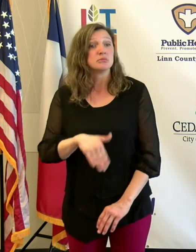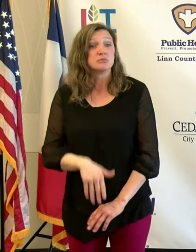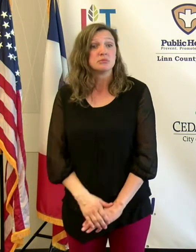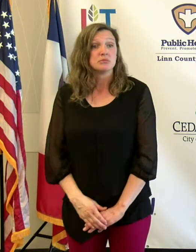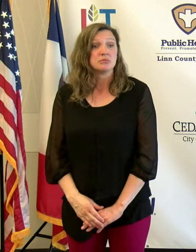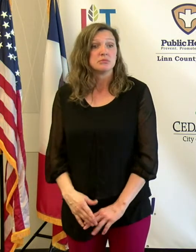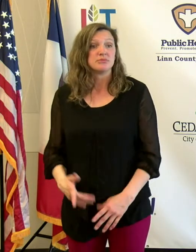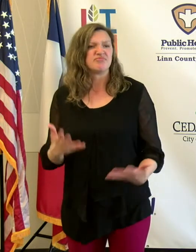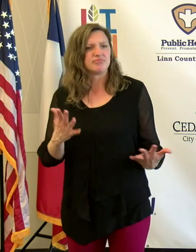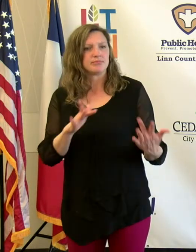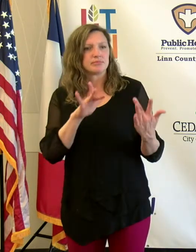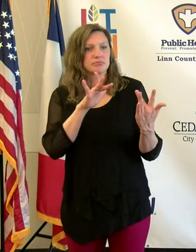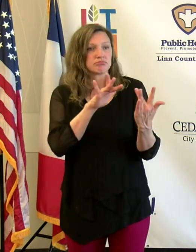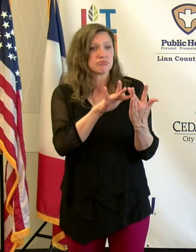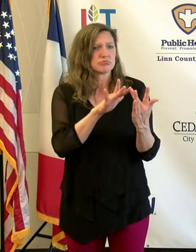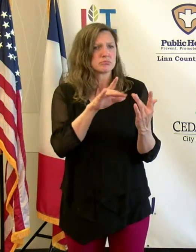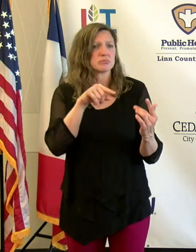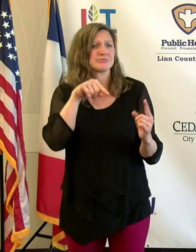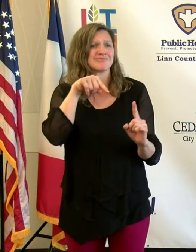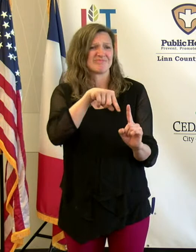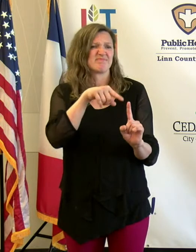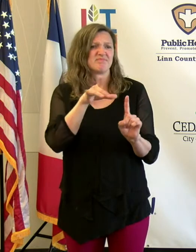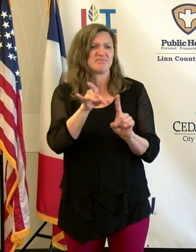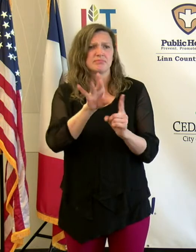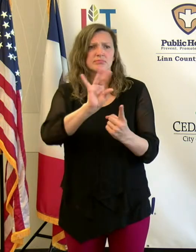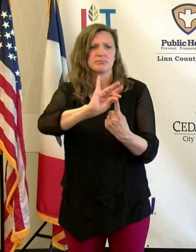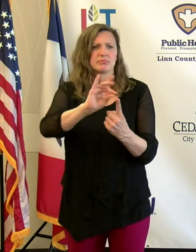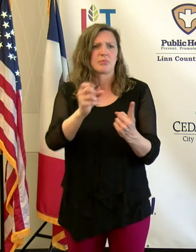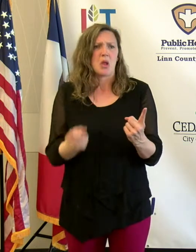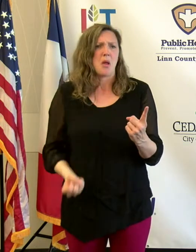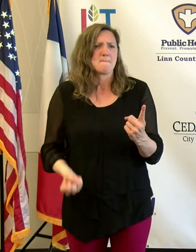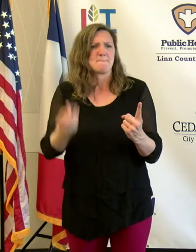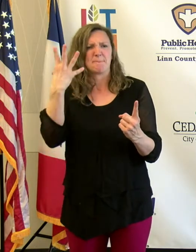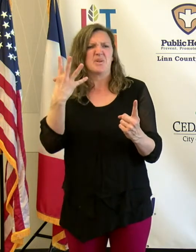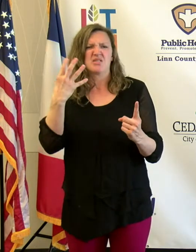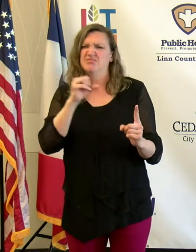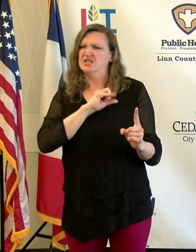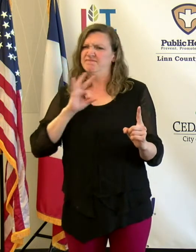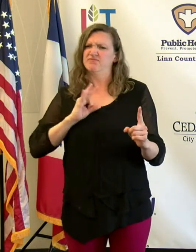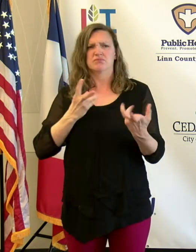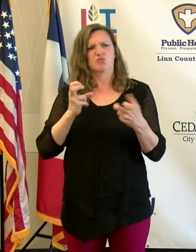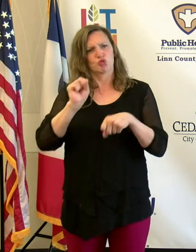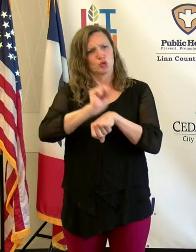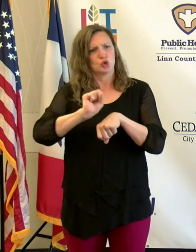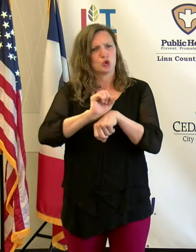working on contact tracing in Linn County? And on average, how long does it take